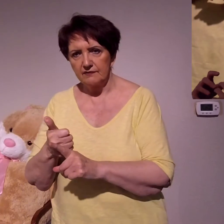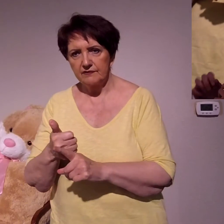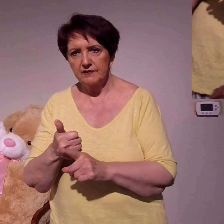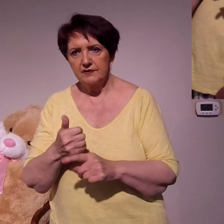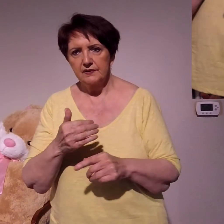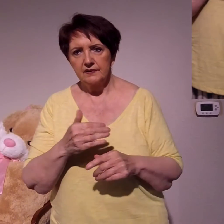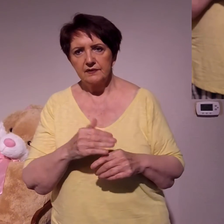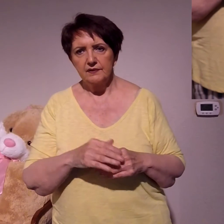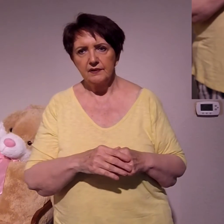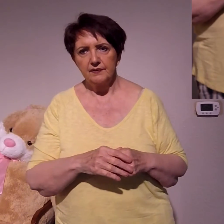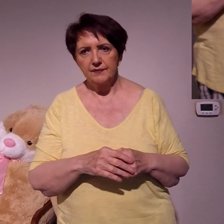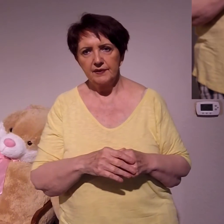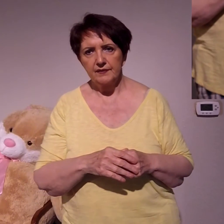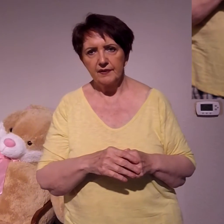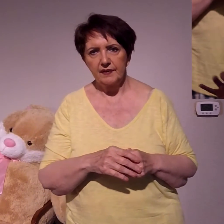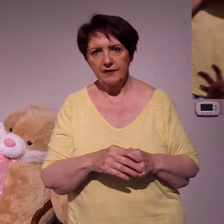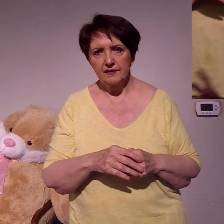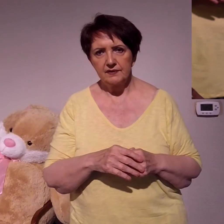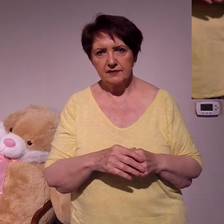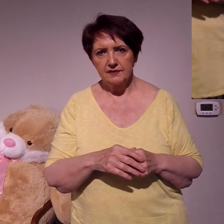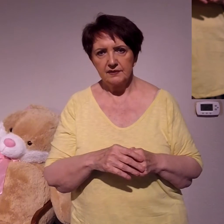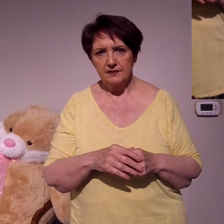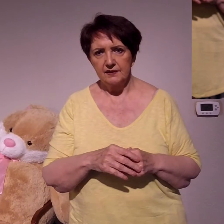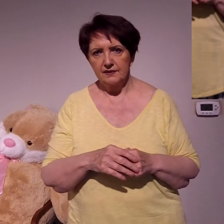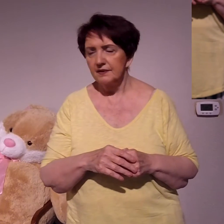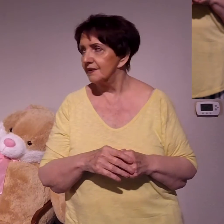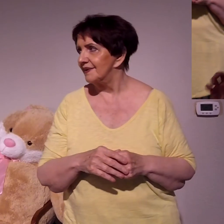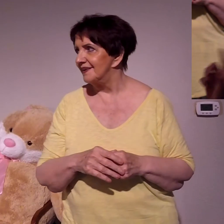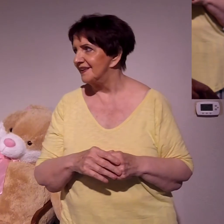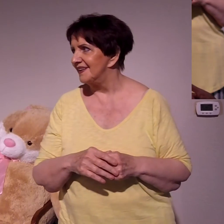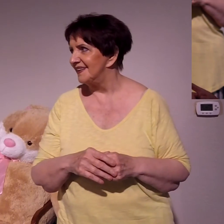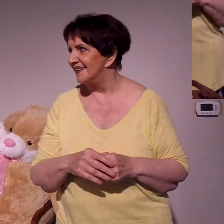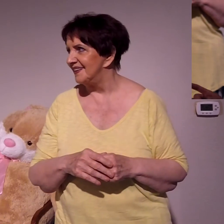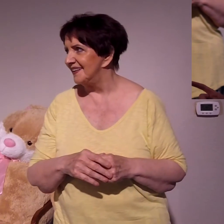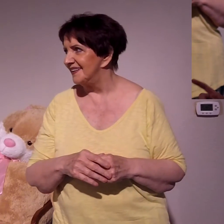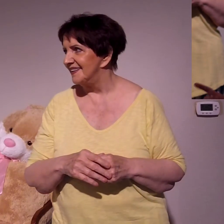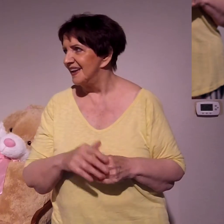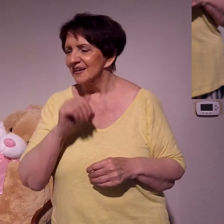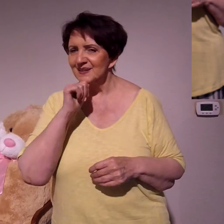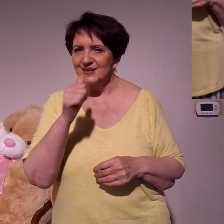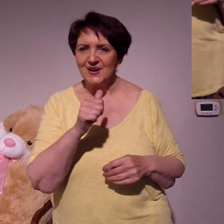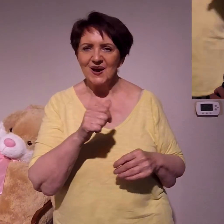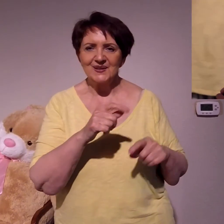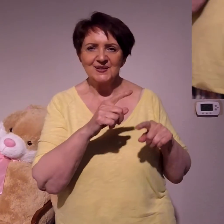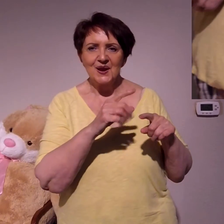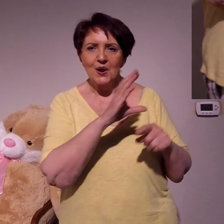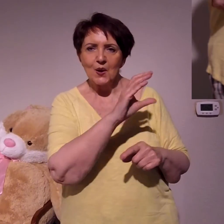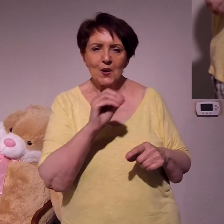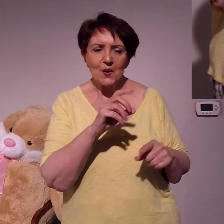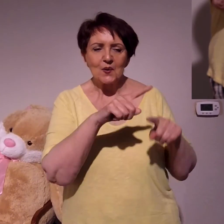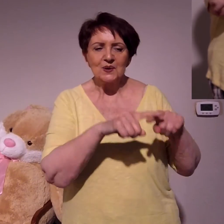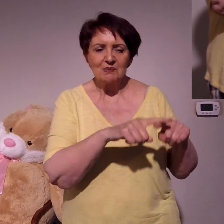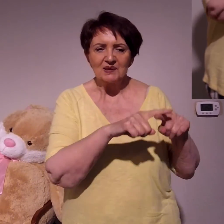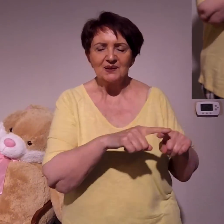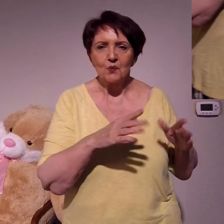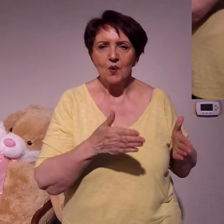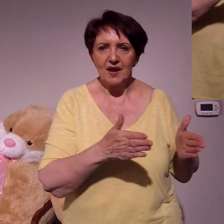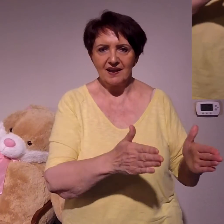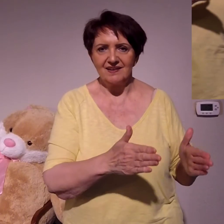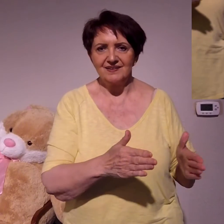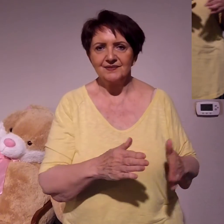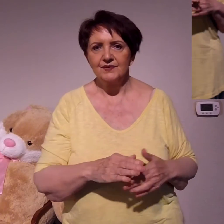that draws me, and actually I've learned how I also need some alone time. I reach my maximum